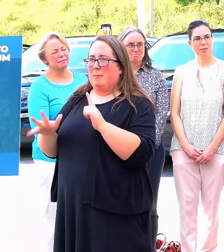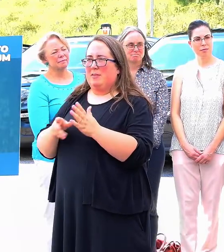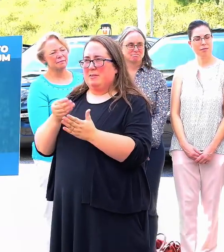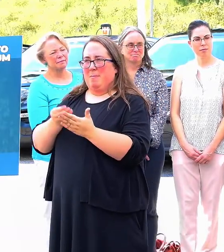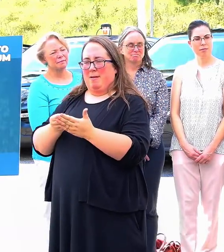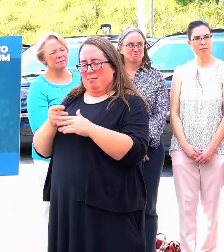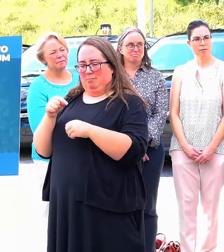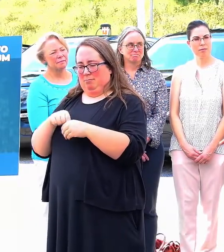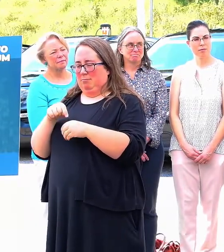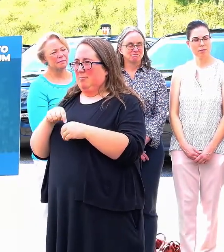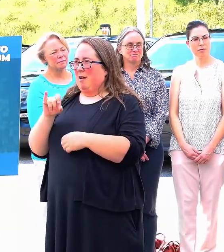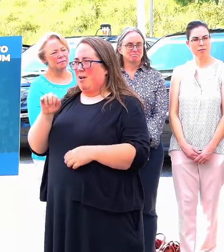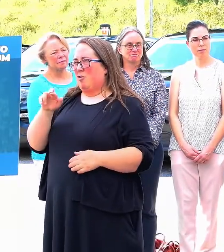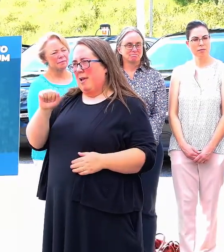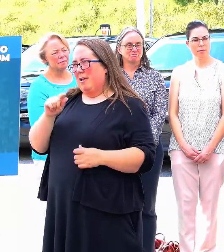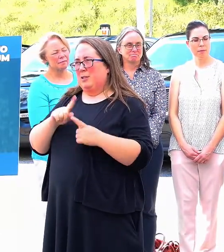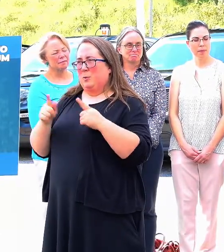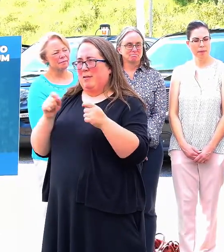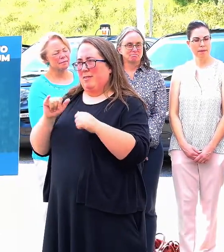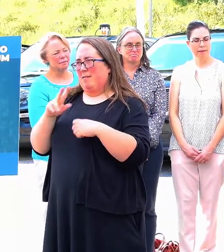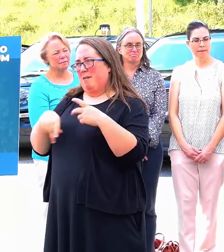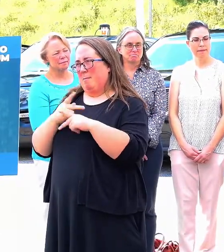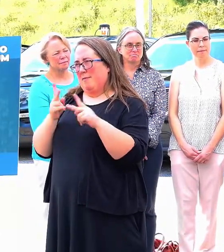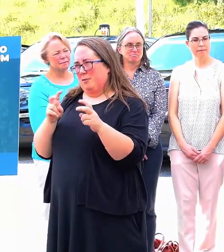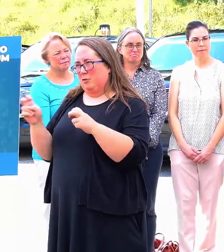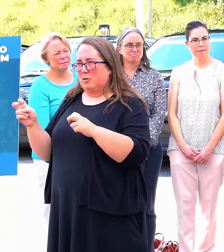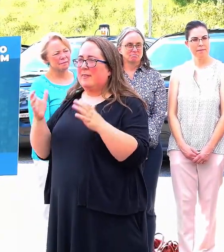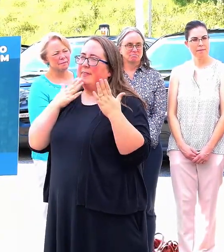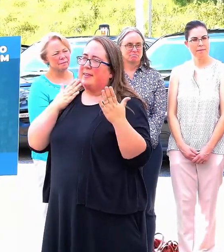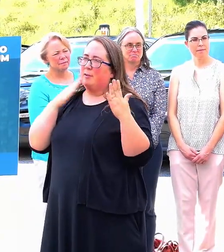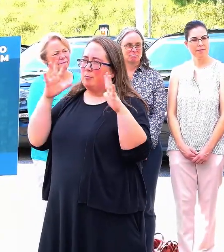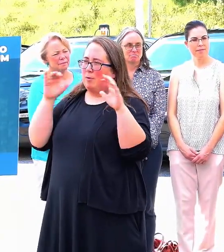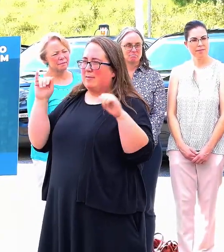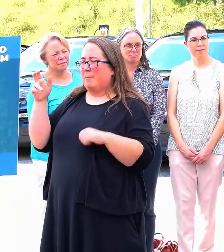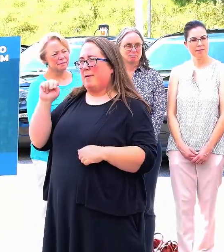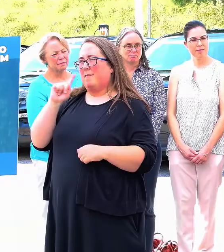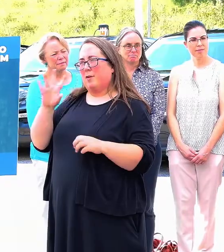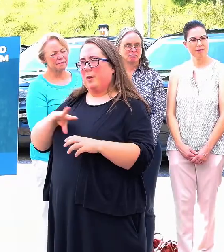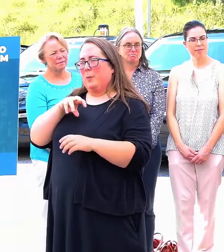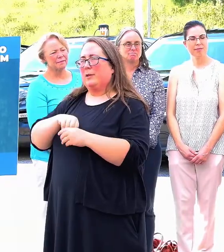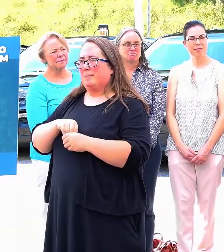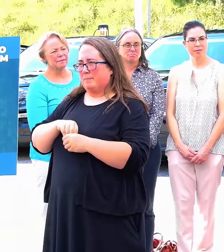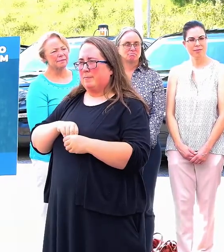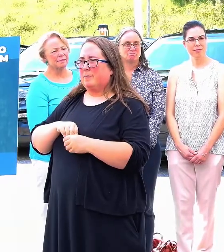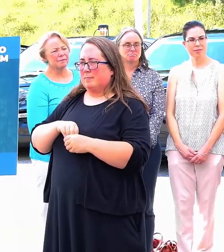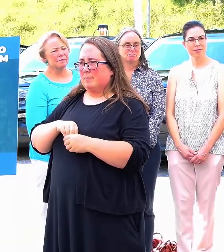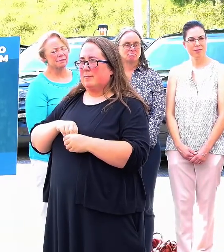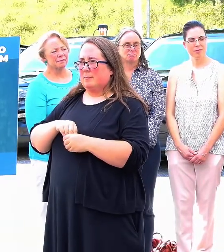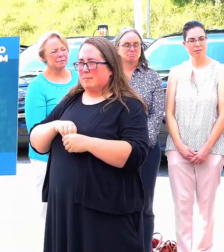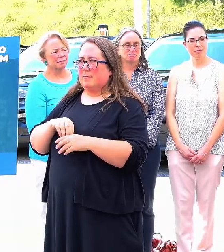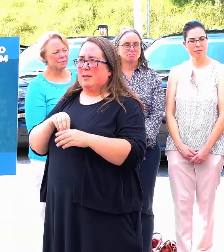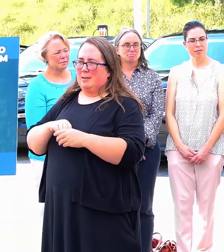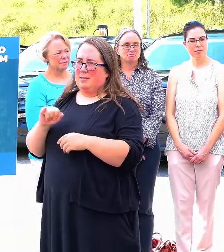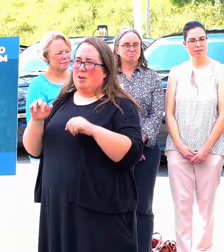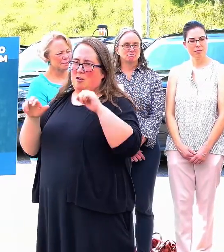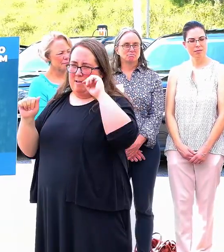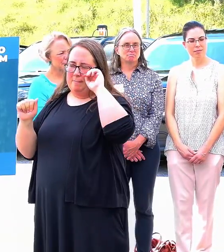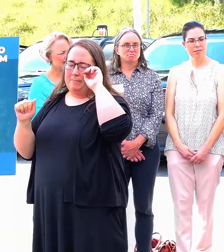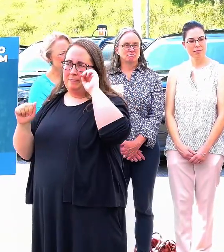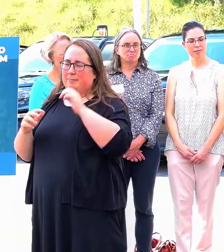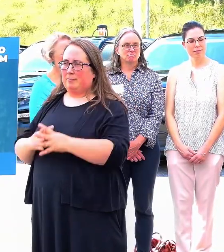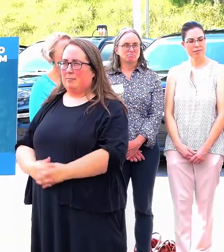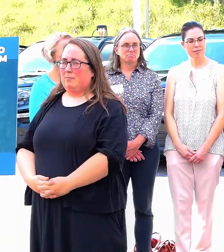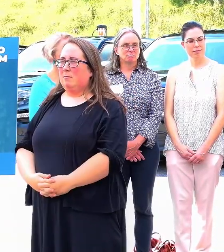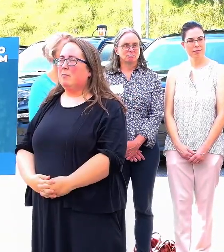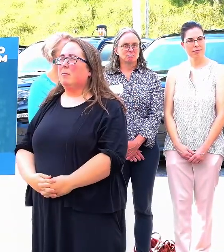in here to deal with those types of issues. Thank you, President Biden, for including that in the Inflation Reduction Act.